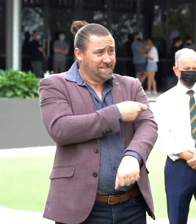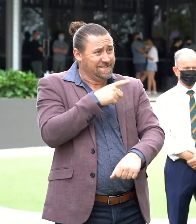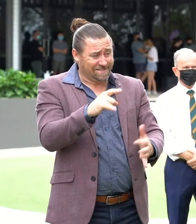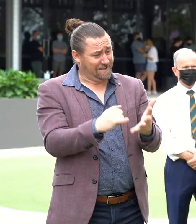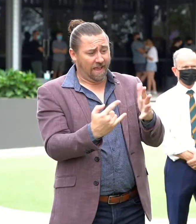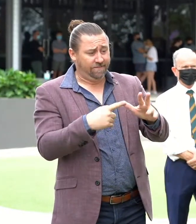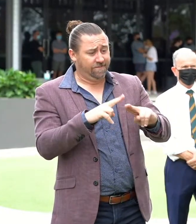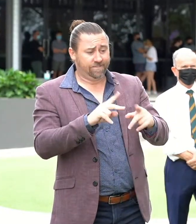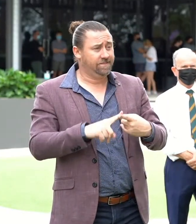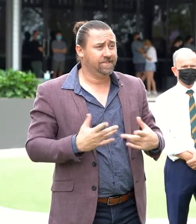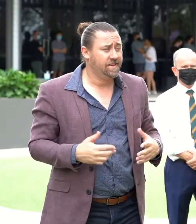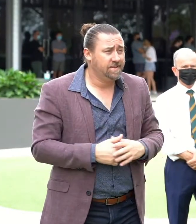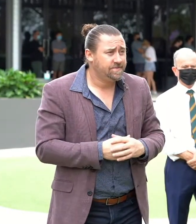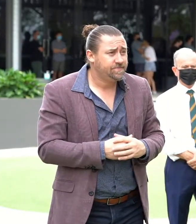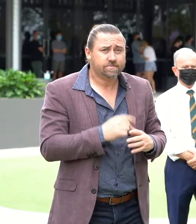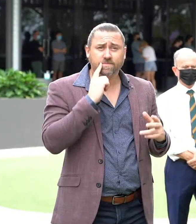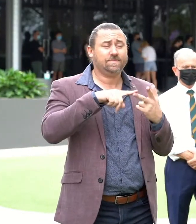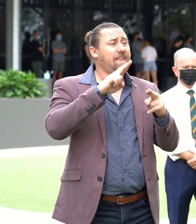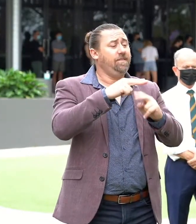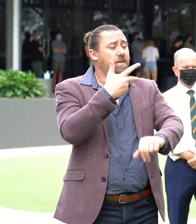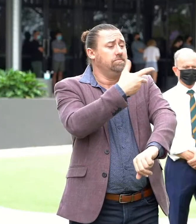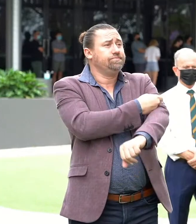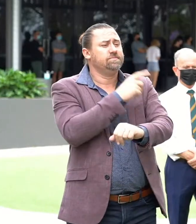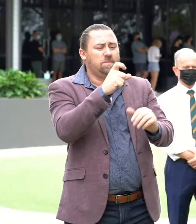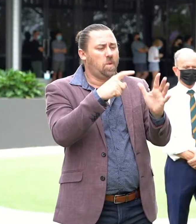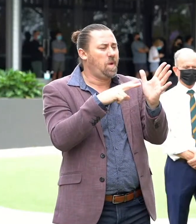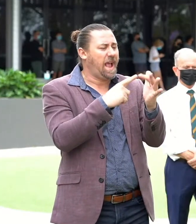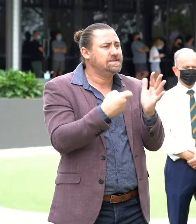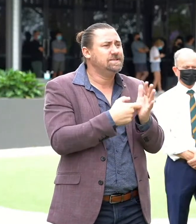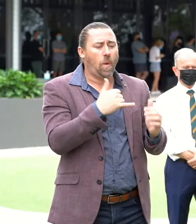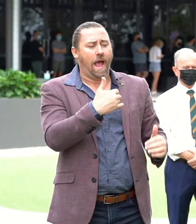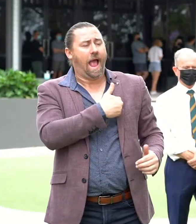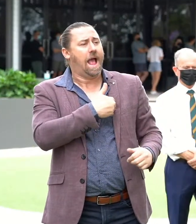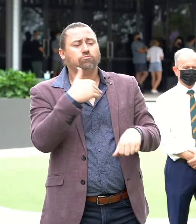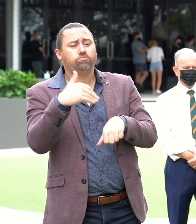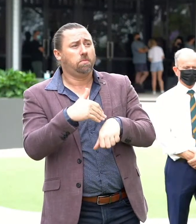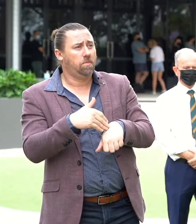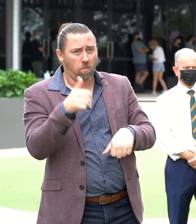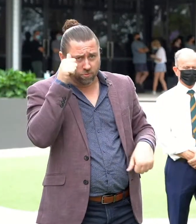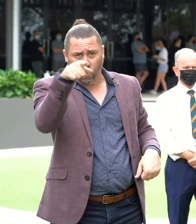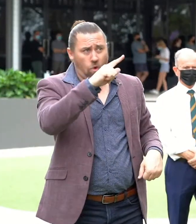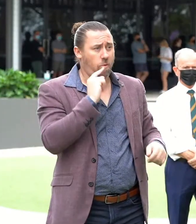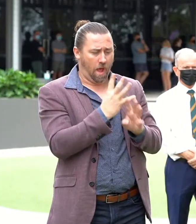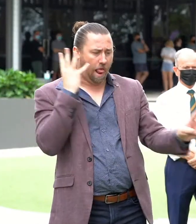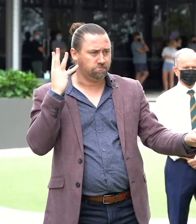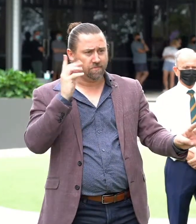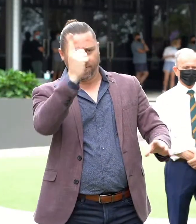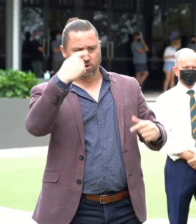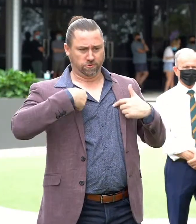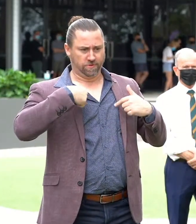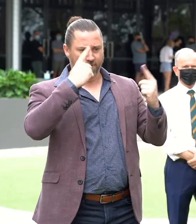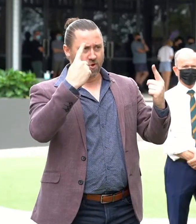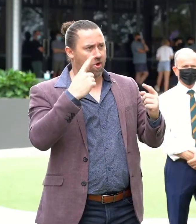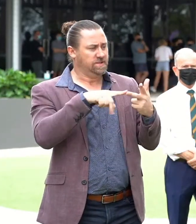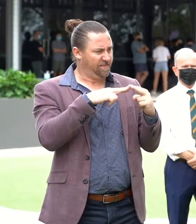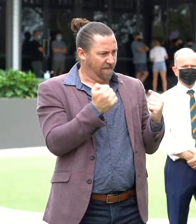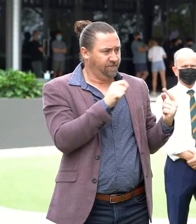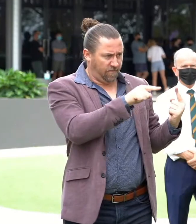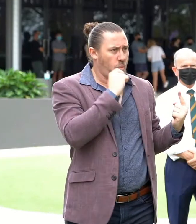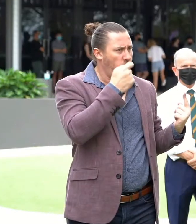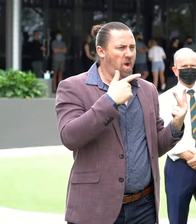If we had a vaccination for cancer or for heart disease, people would be lining up down the street to get that. The reality is we have a